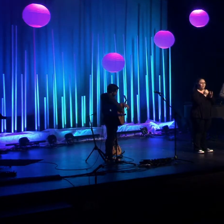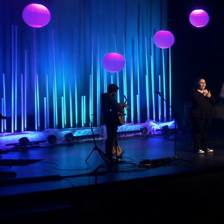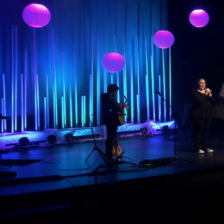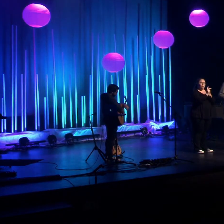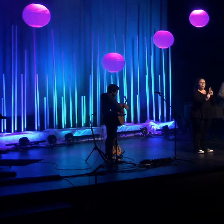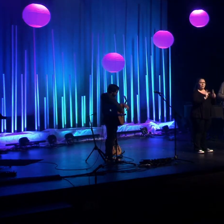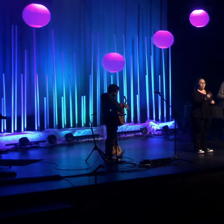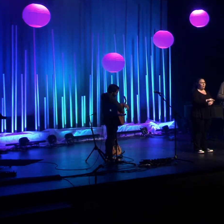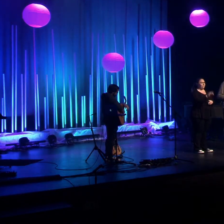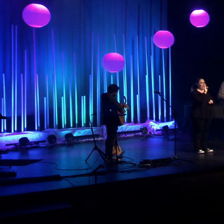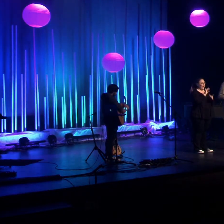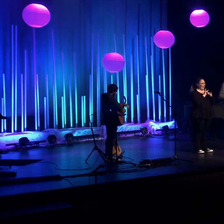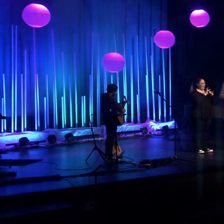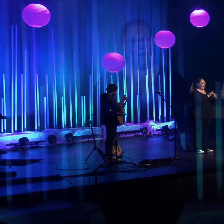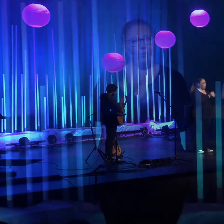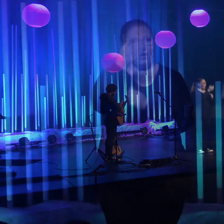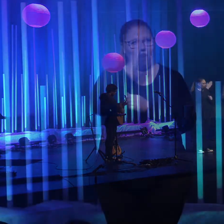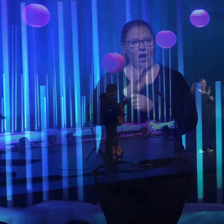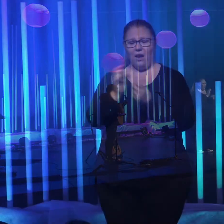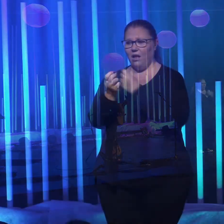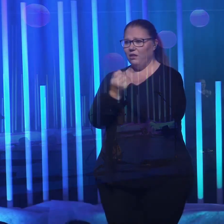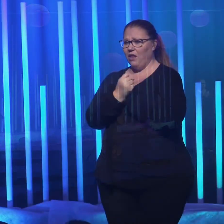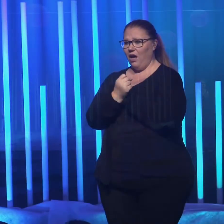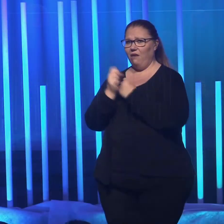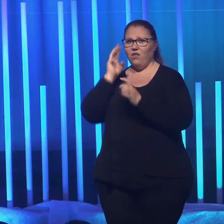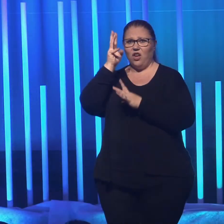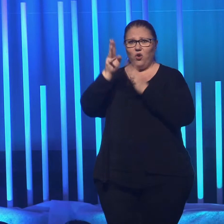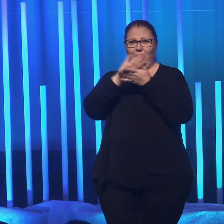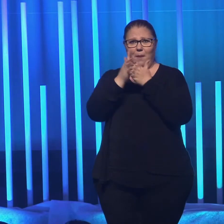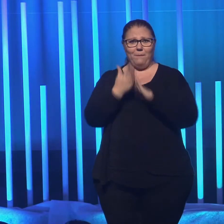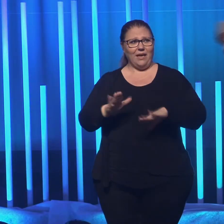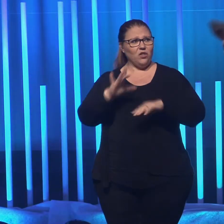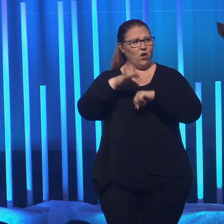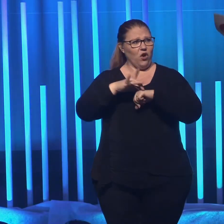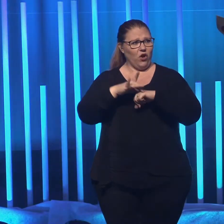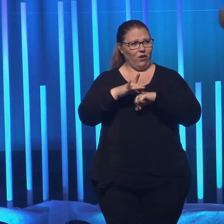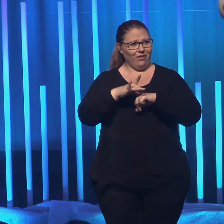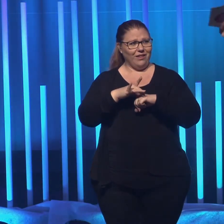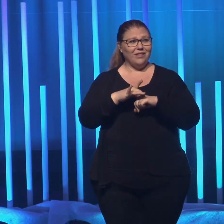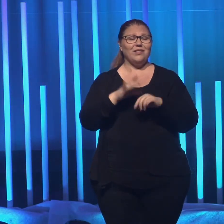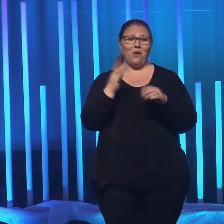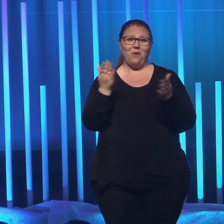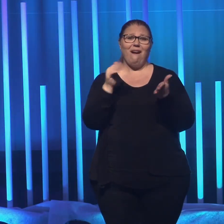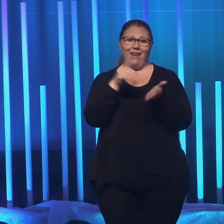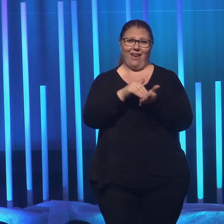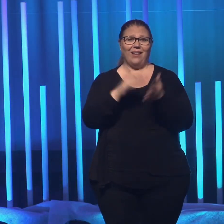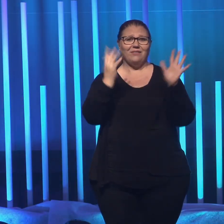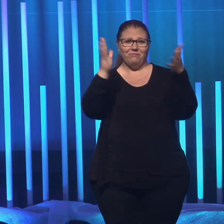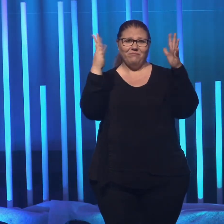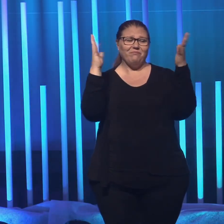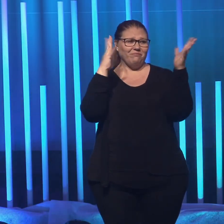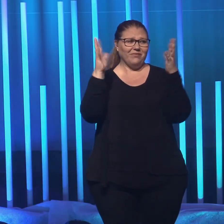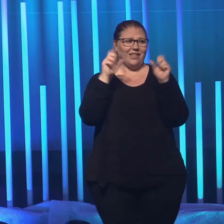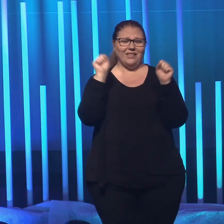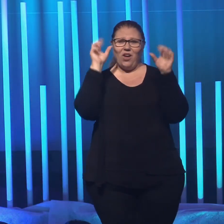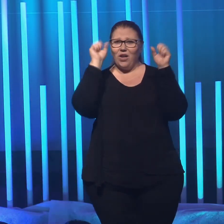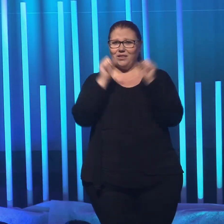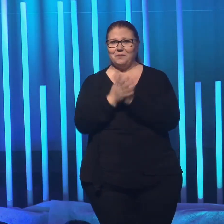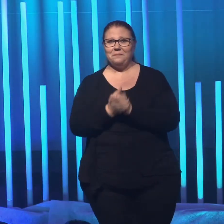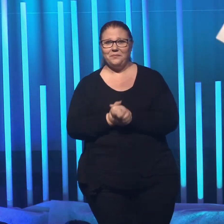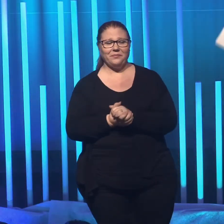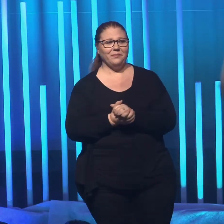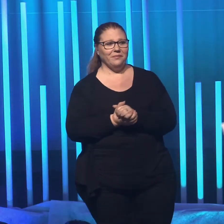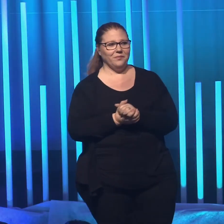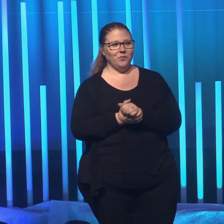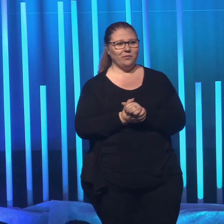people find and connect with God and with love and create peace on earth. So give yourselves another great big hand, because that's awesome.